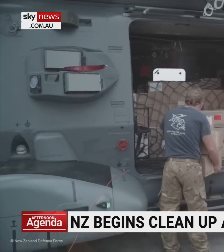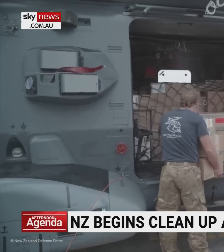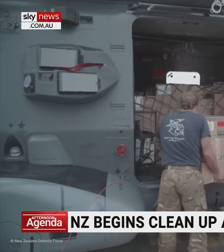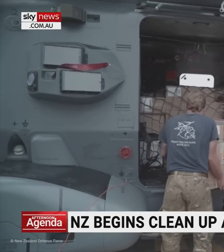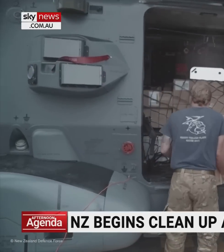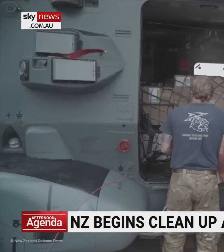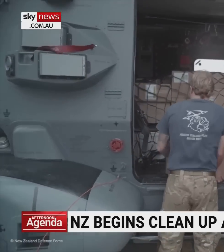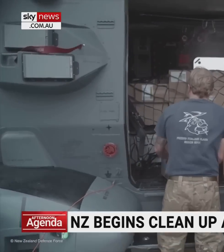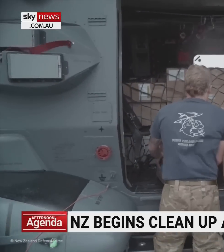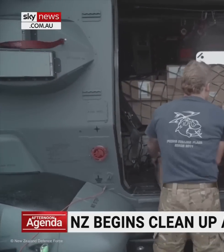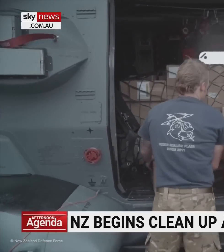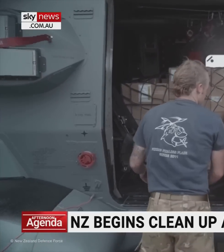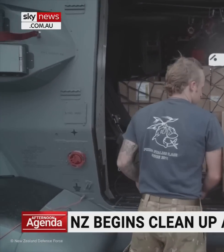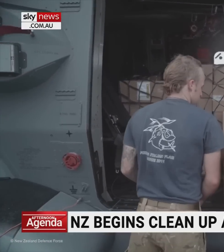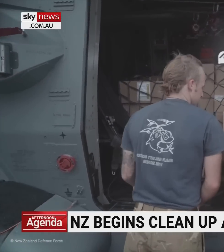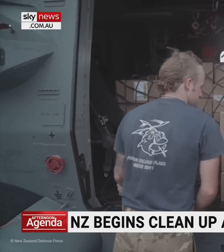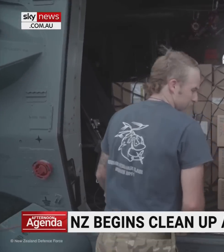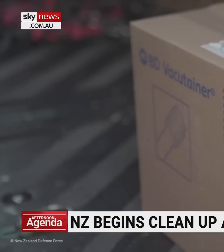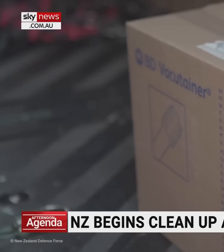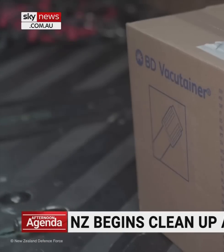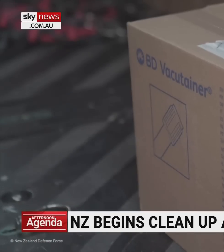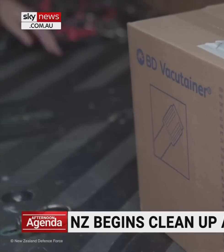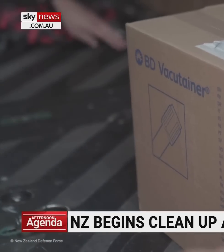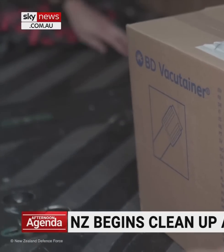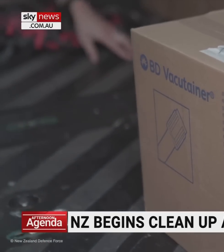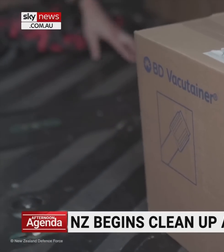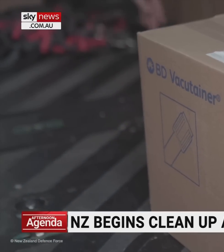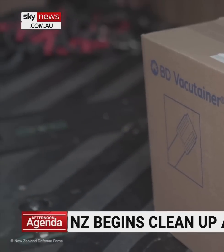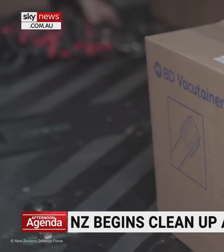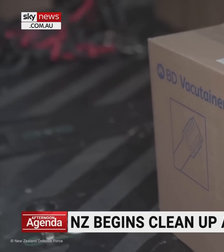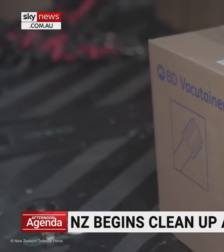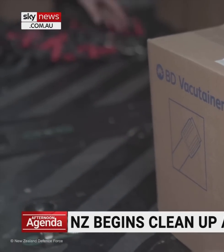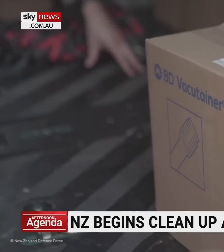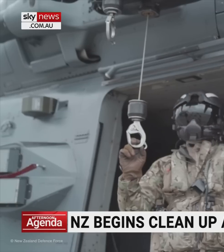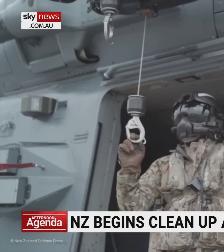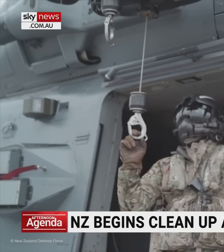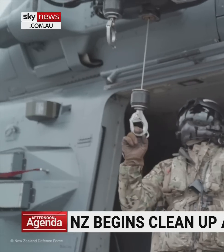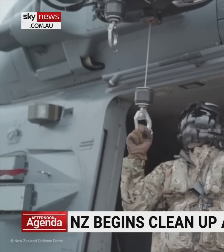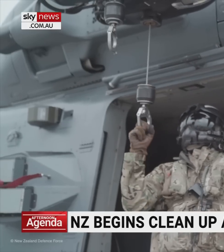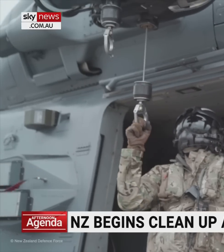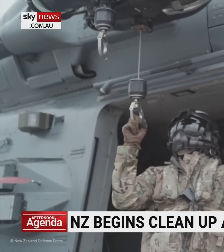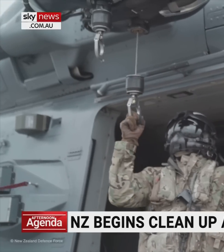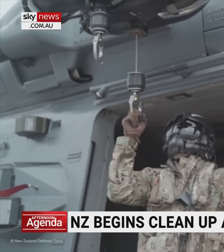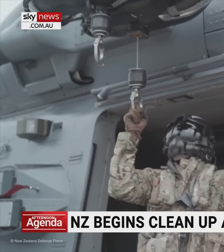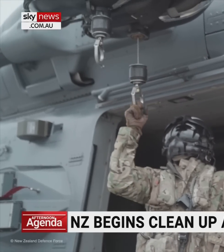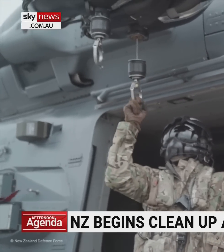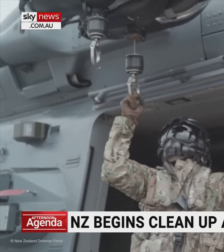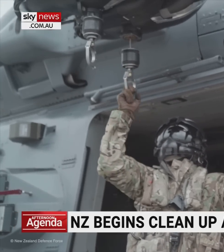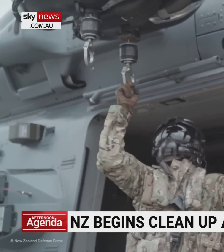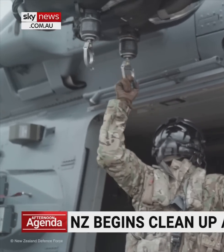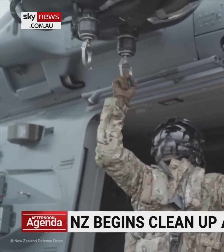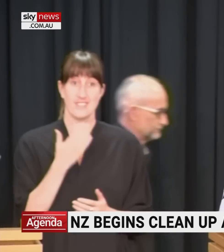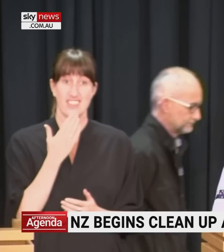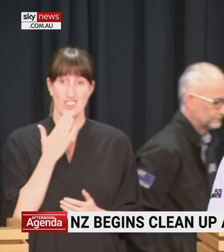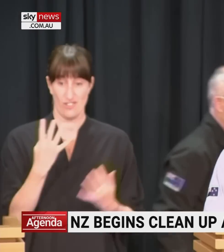Zealand has confirmed the death of a volunteer firefighter trapped under a collapsed house which was caught in a landslide in Muriwai, west of